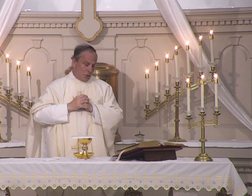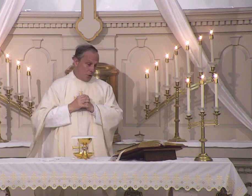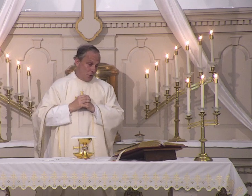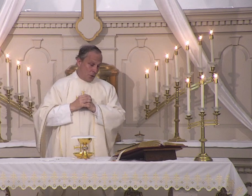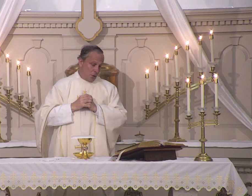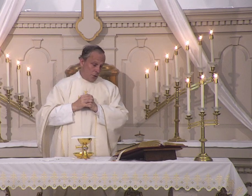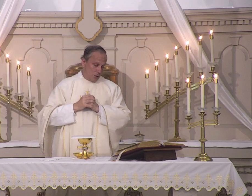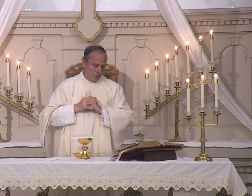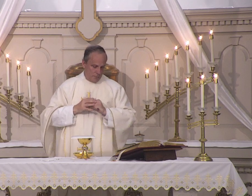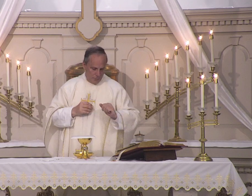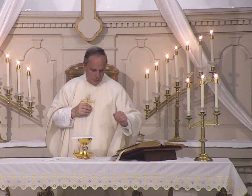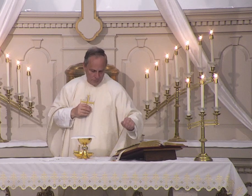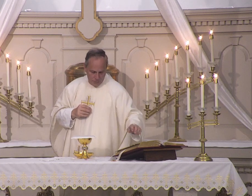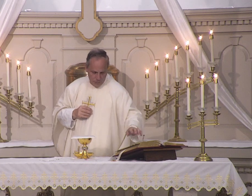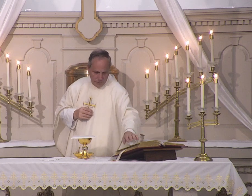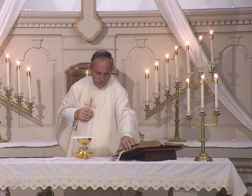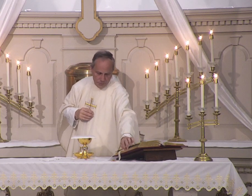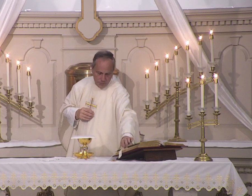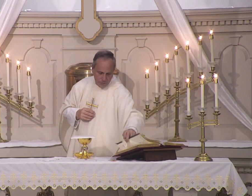church.